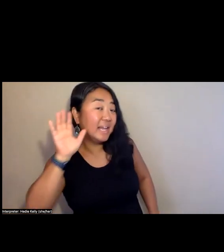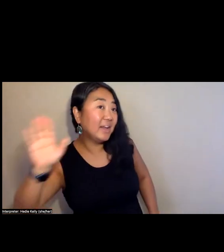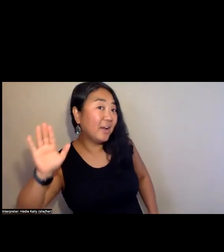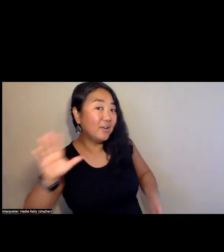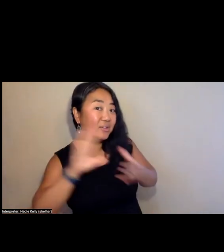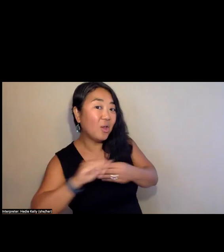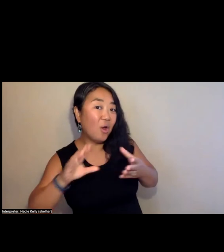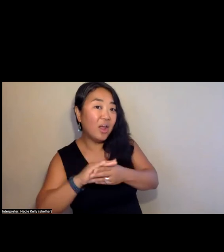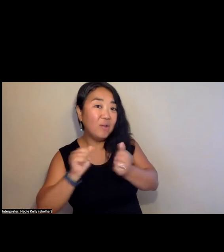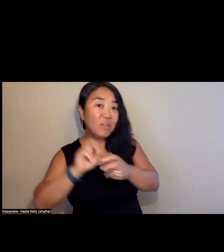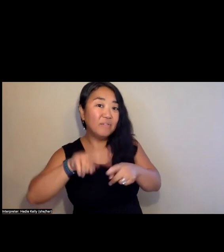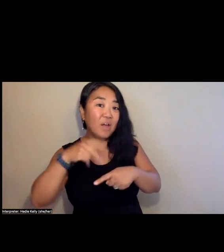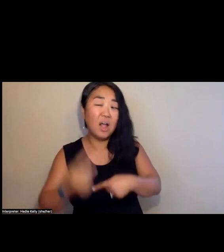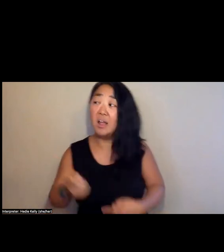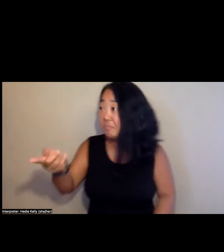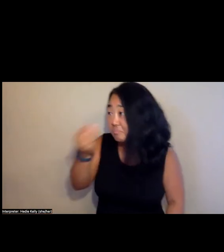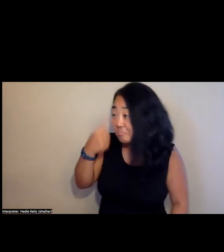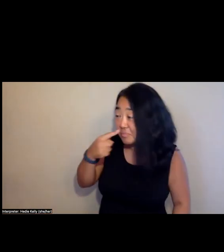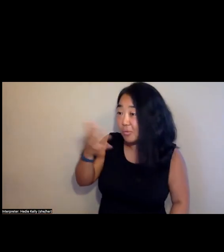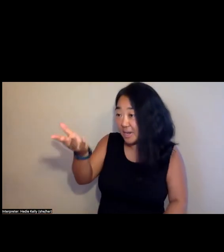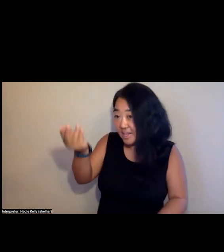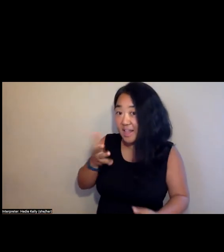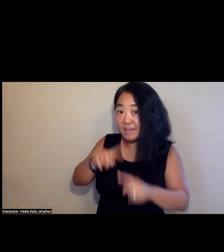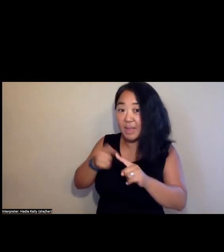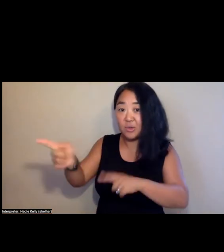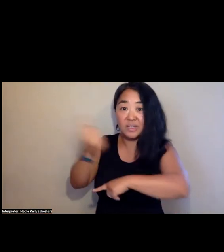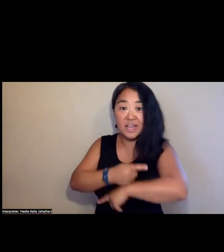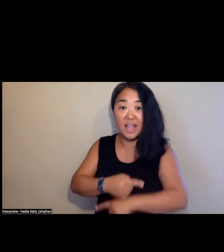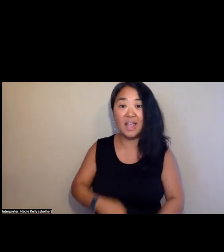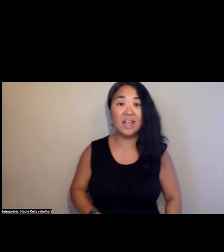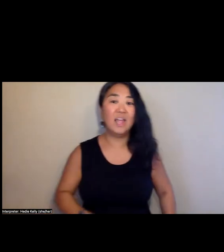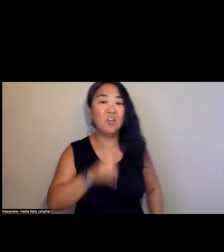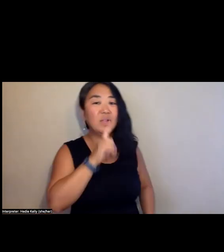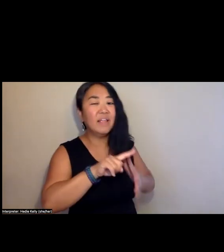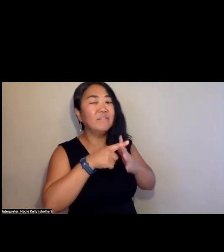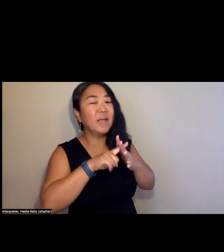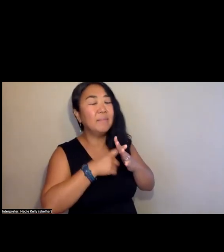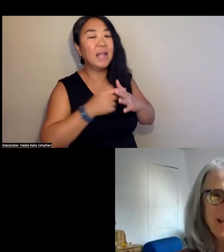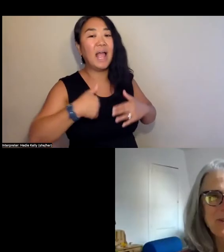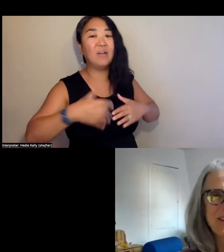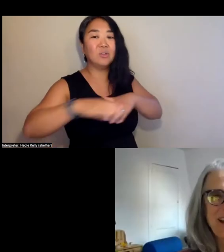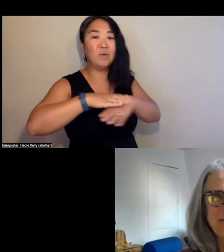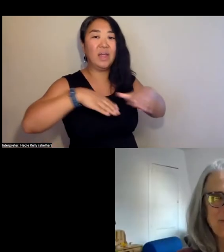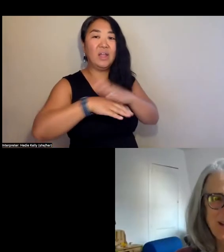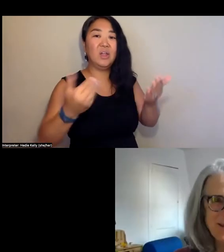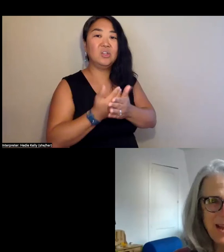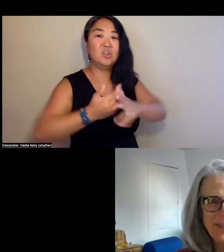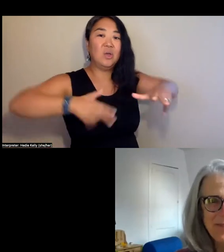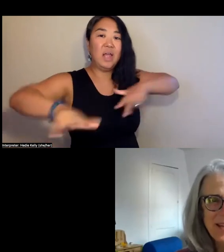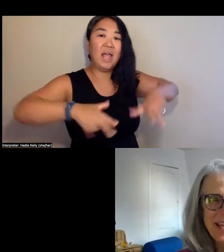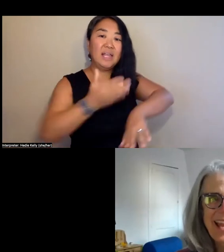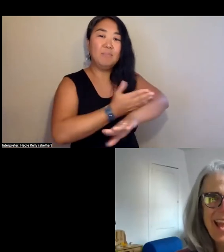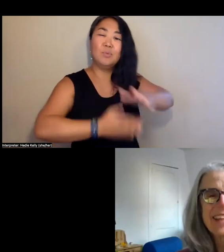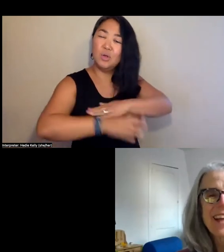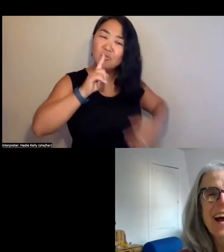creek? Jenny, do you want to tell us anything about your day on the walk? It was right at the beginning. I was wearing my new hiking boots that I was very proud